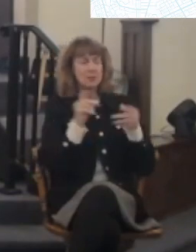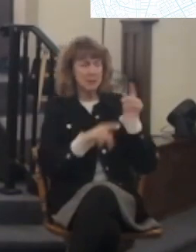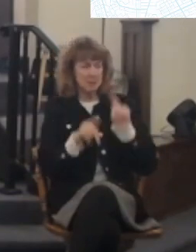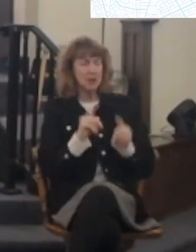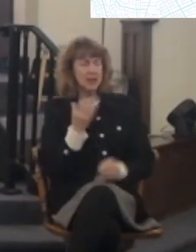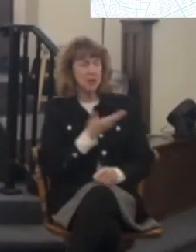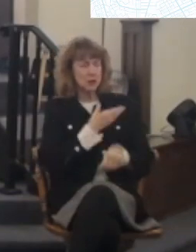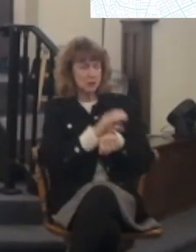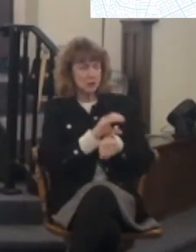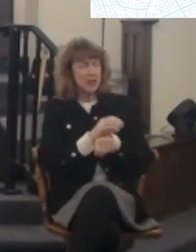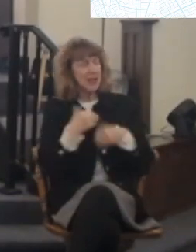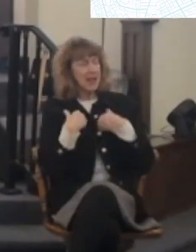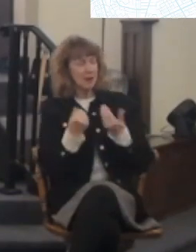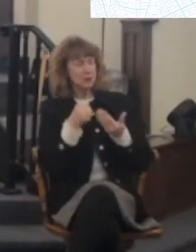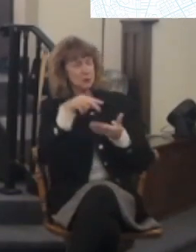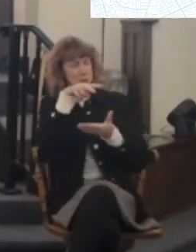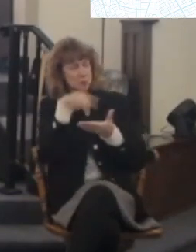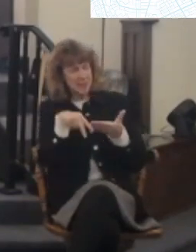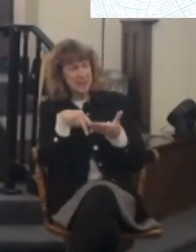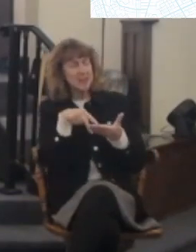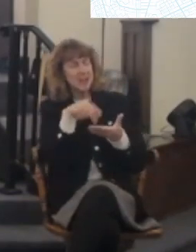the church.